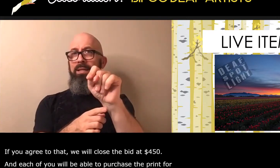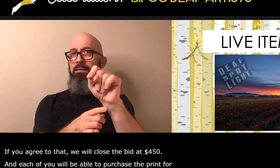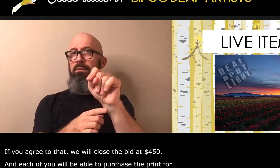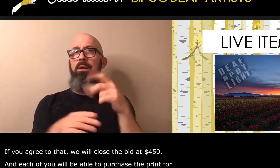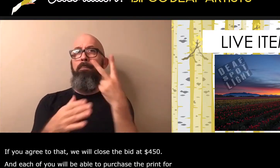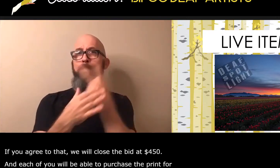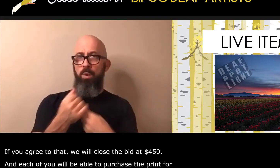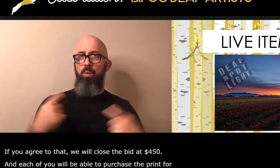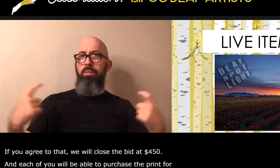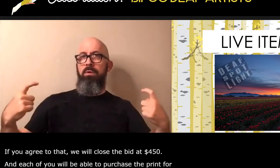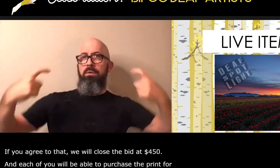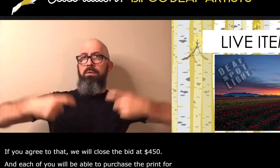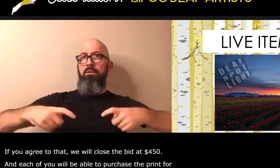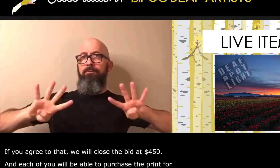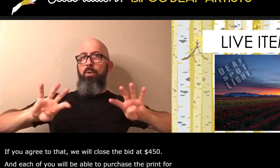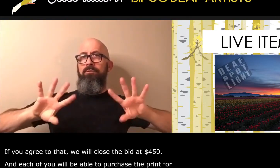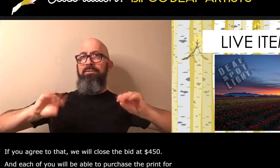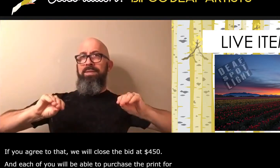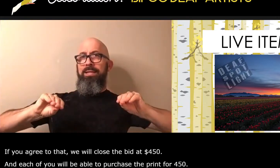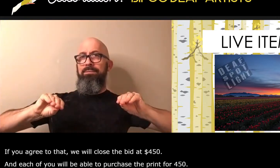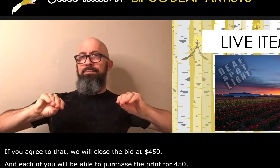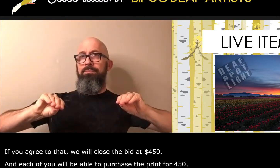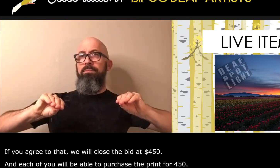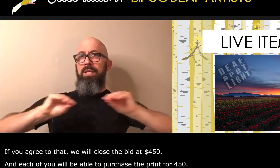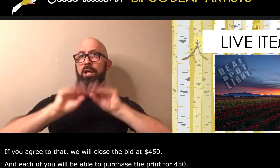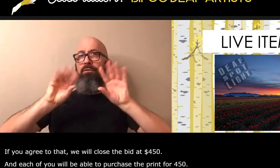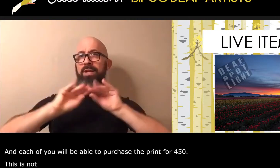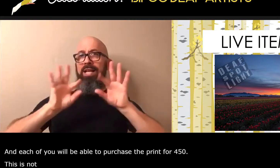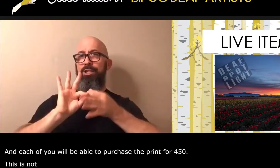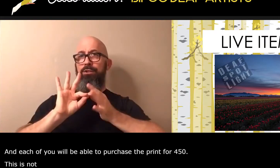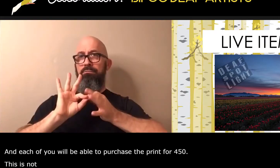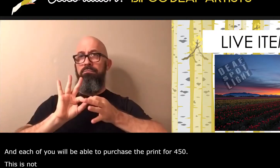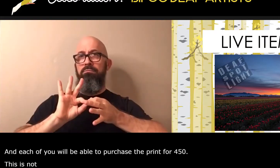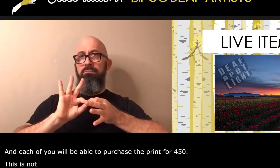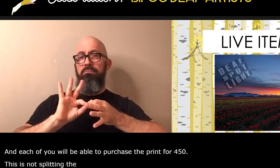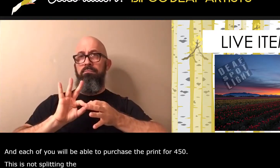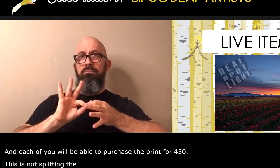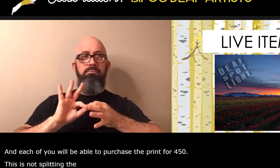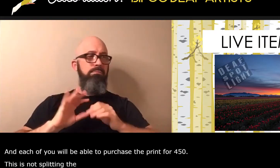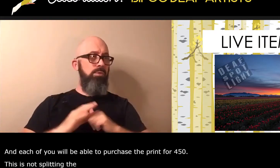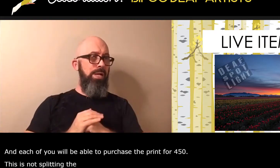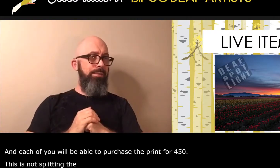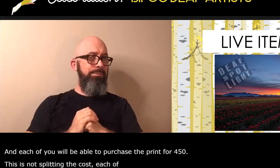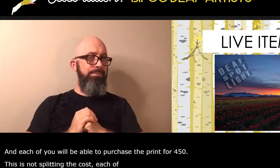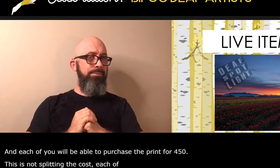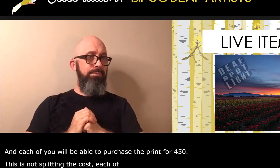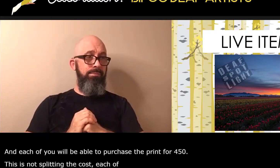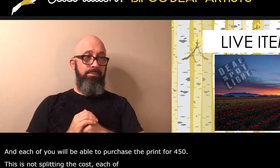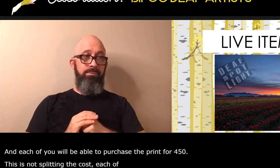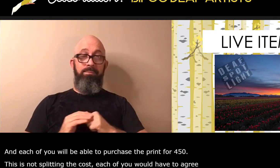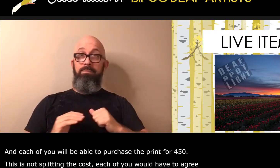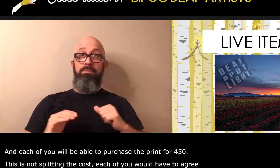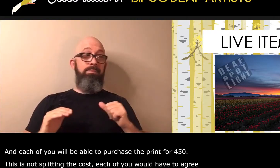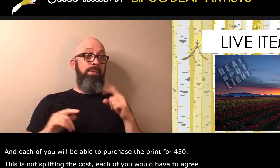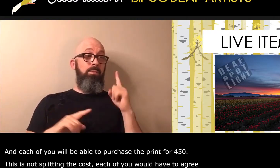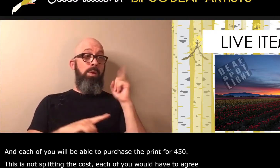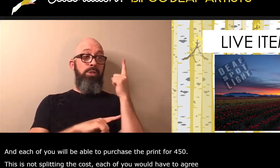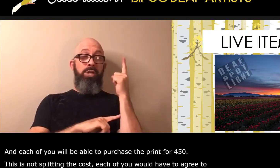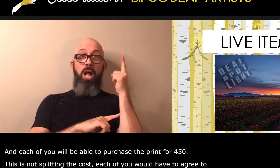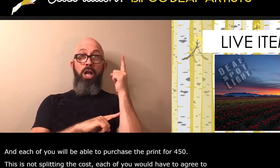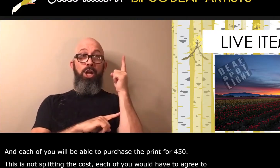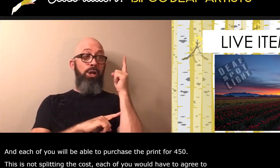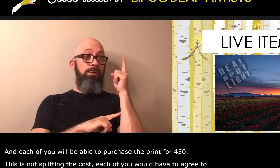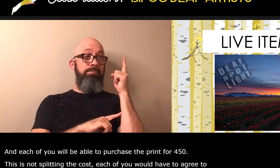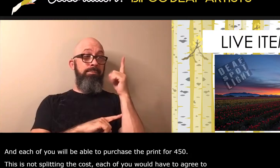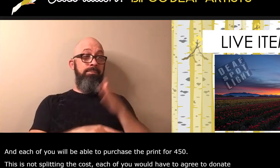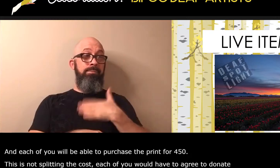This is not splitting the cost. Each of you would have to agree to donate $450 and